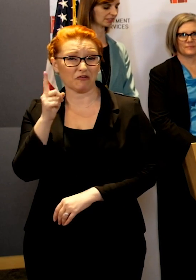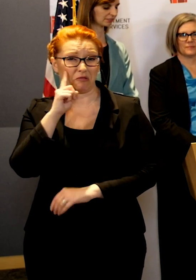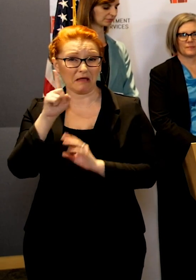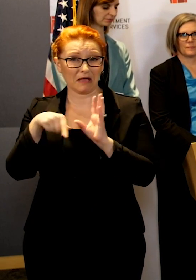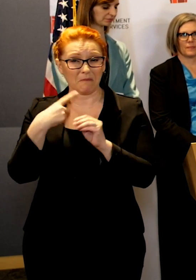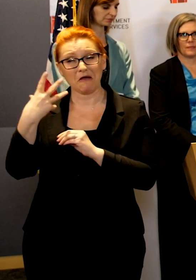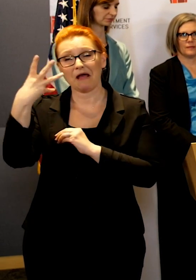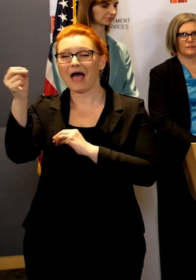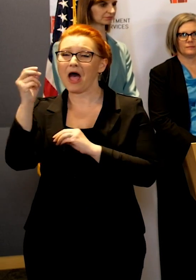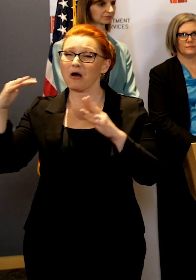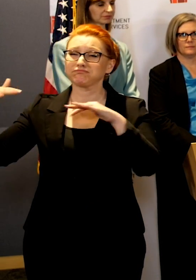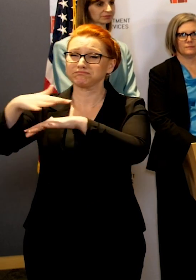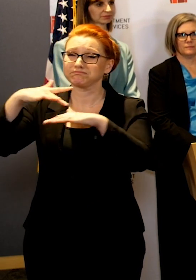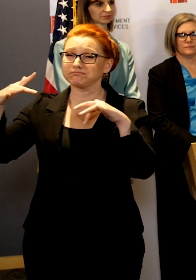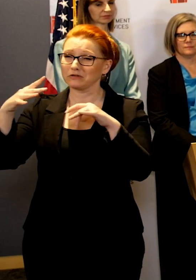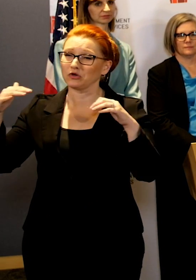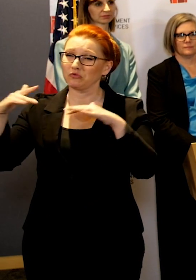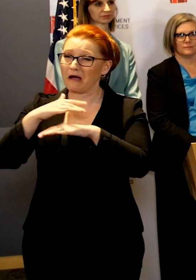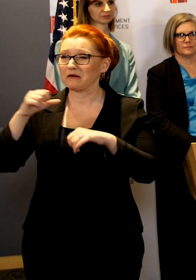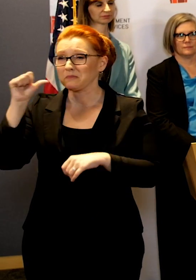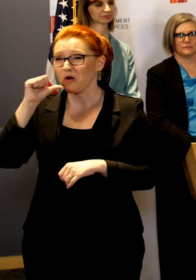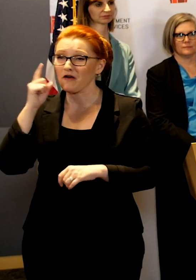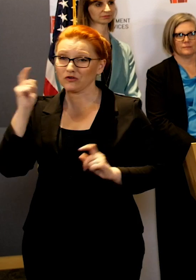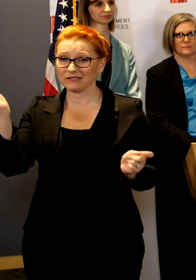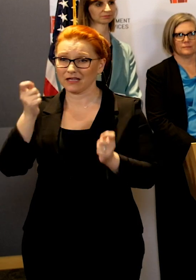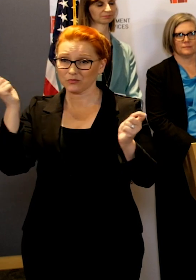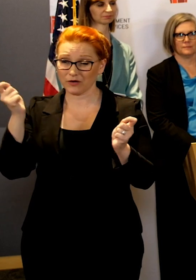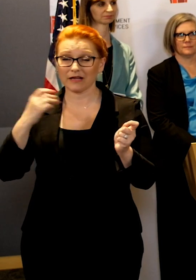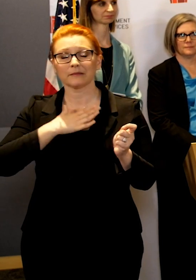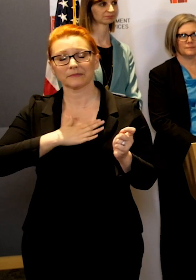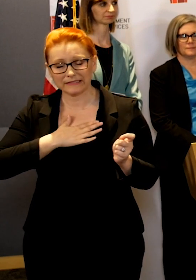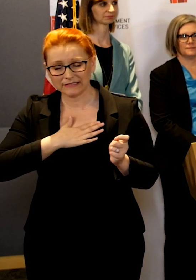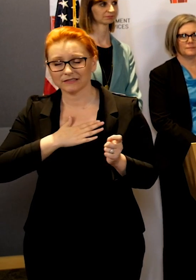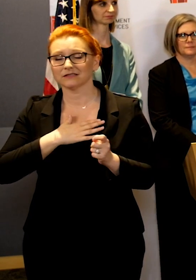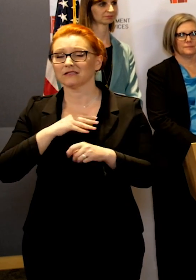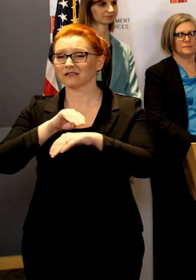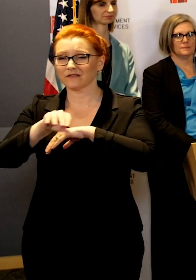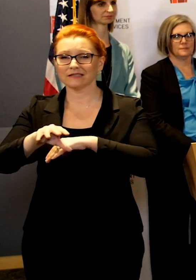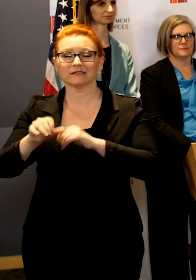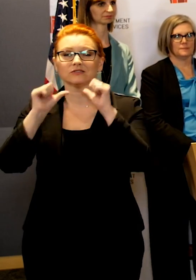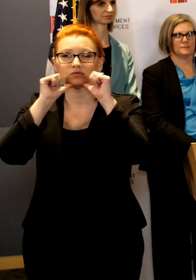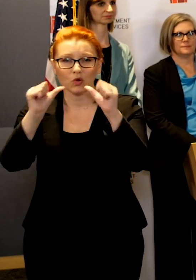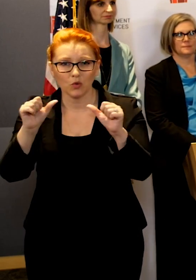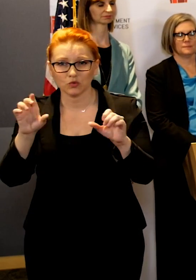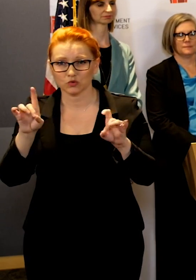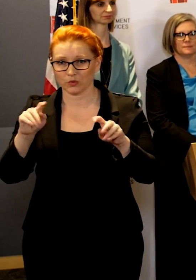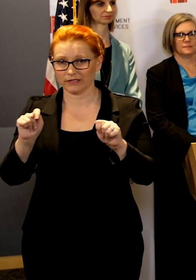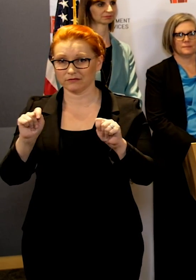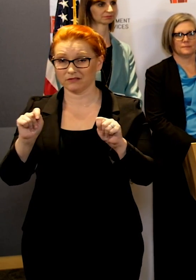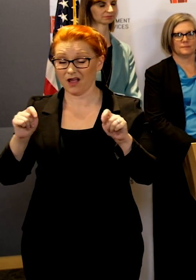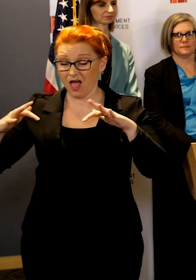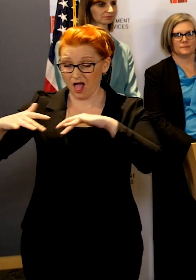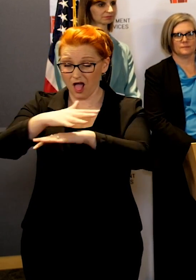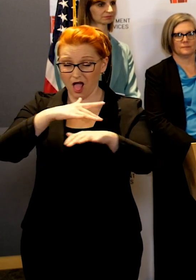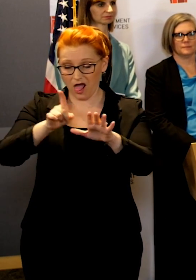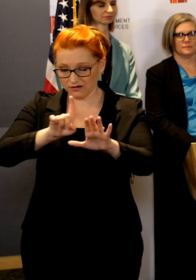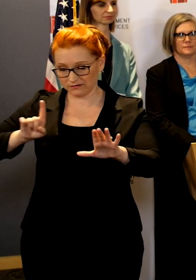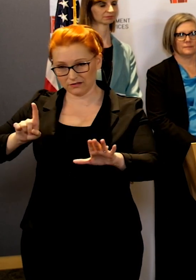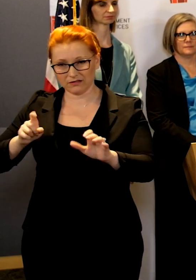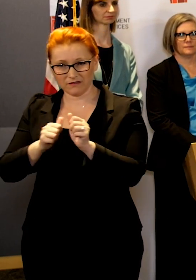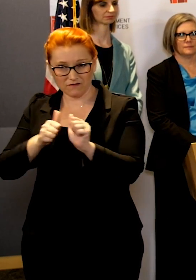to celebrate, our advice is don't. Social distancing or